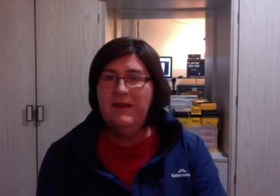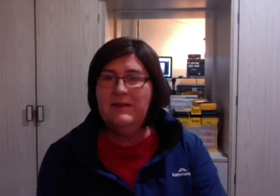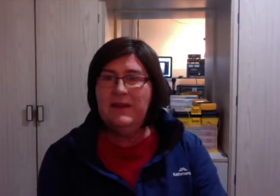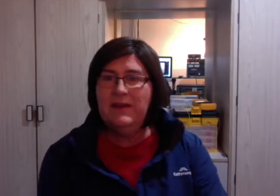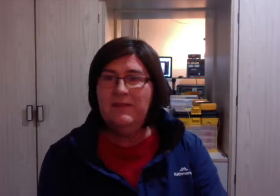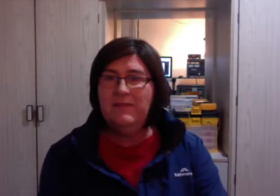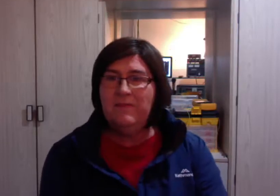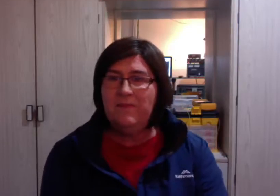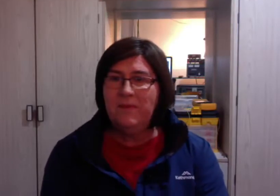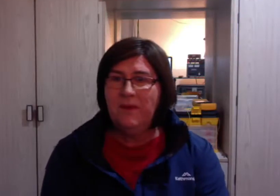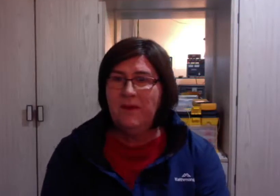And